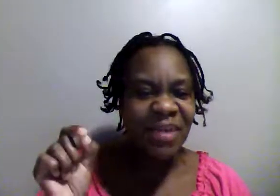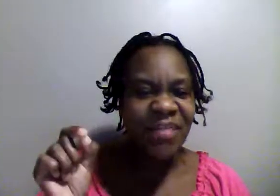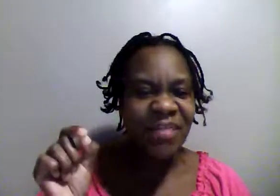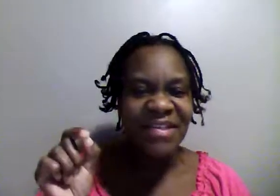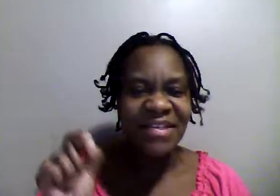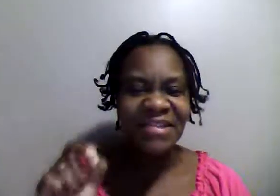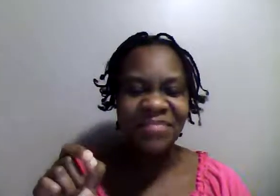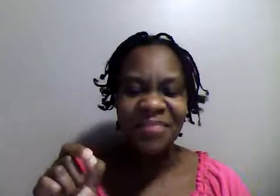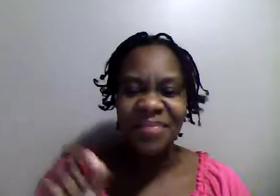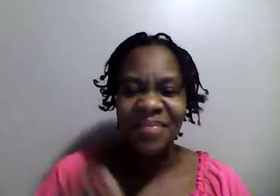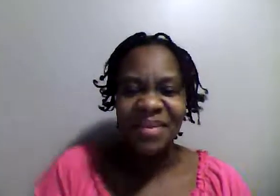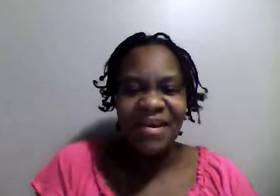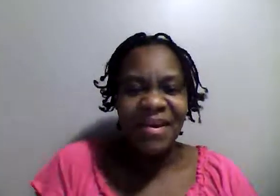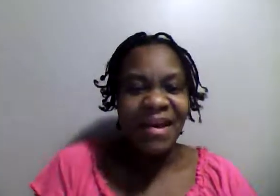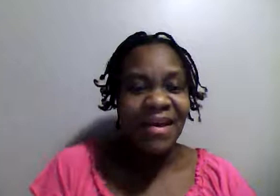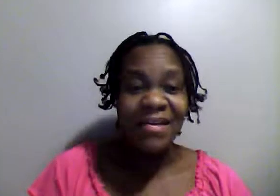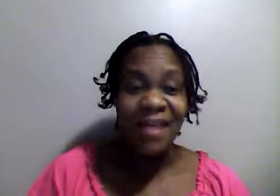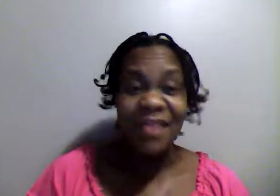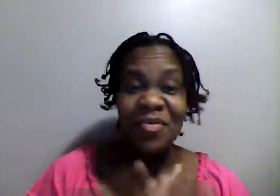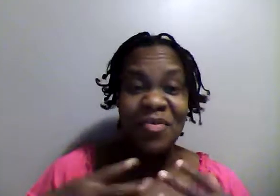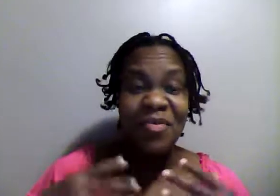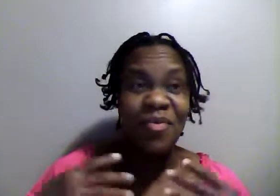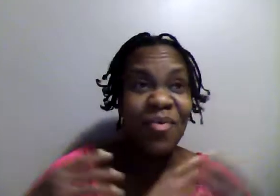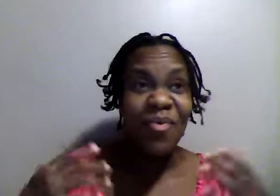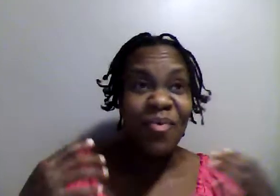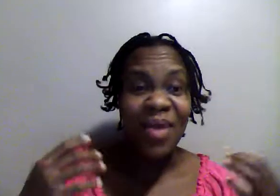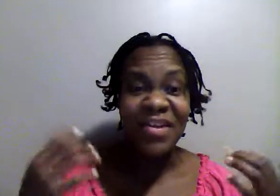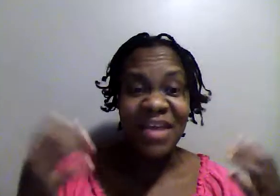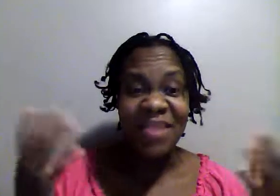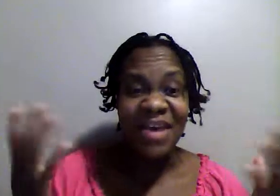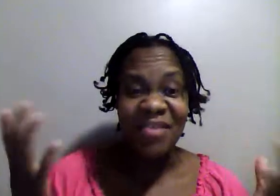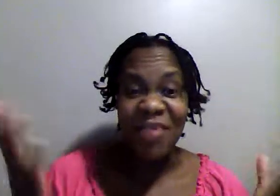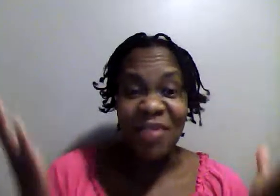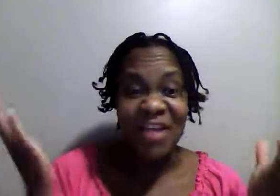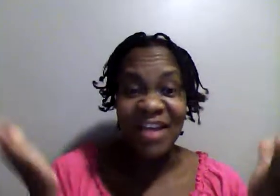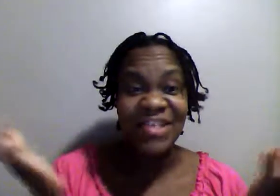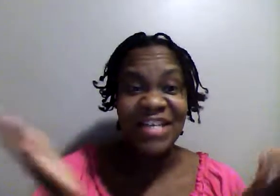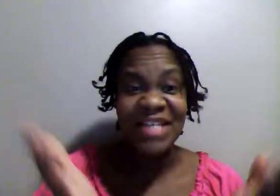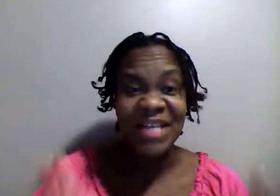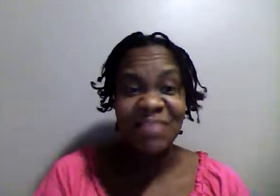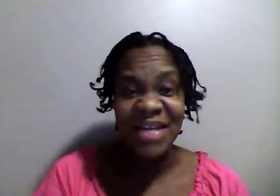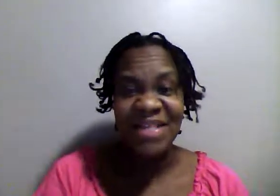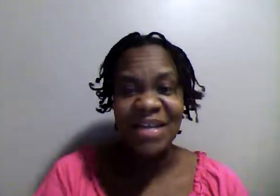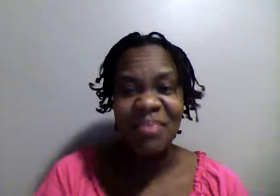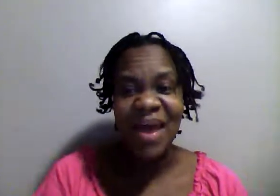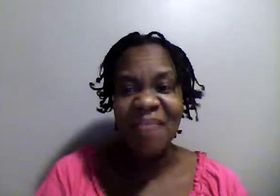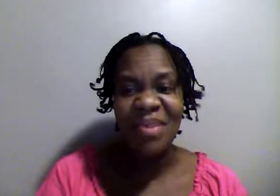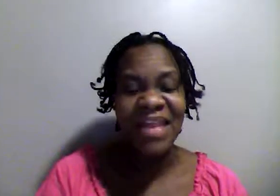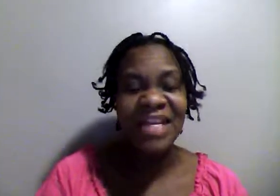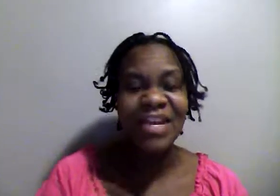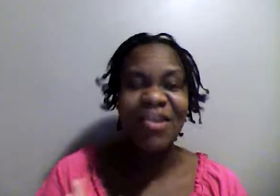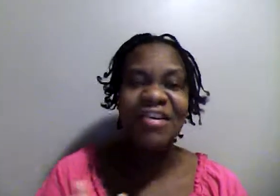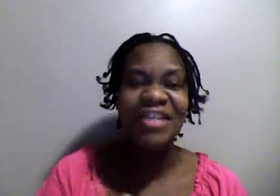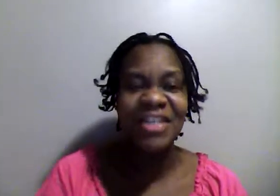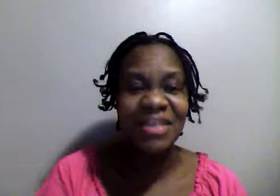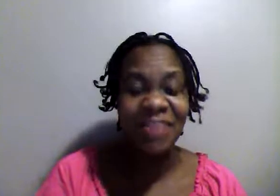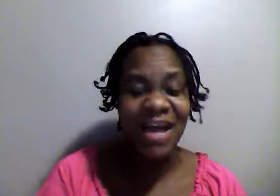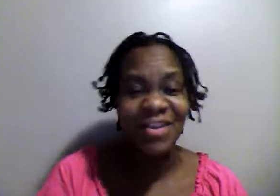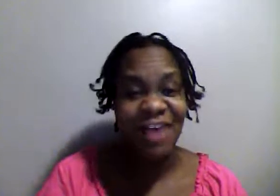it. And I don't know what reaction take place in the plant, but that encourages the plant to